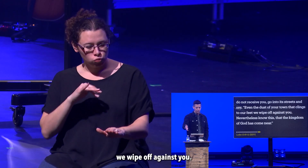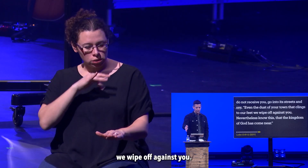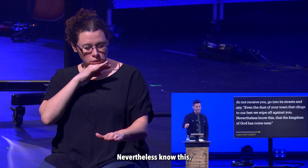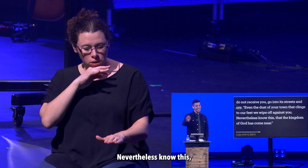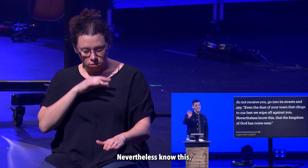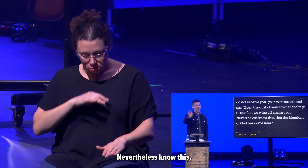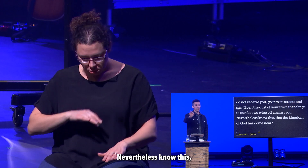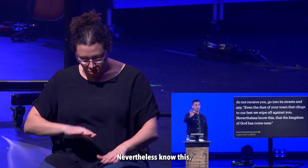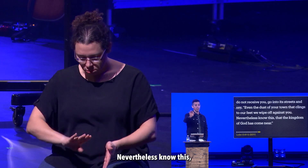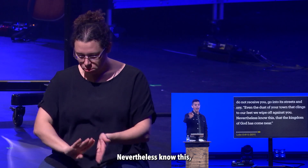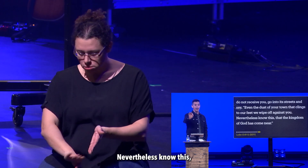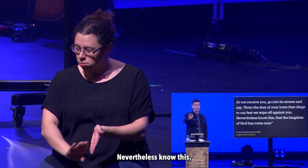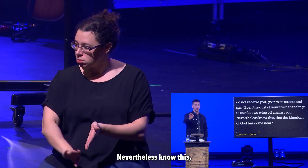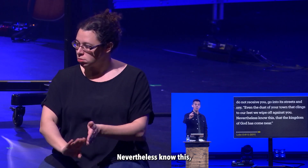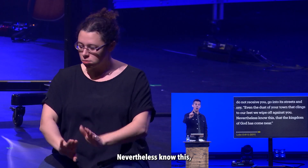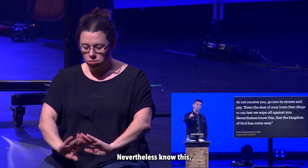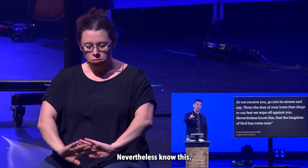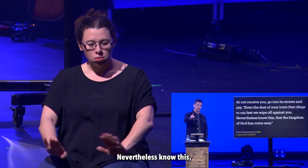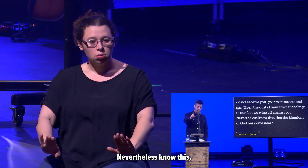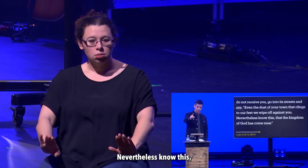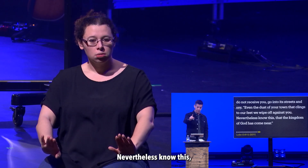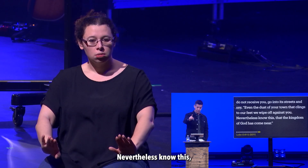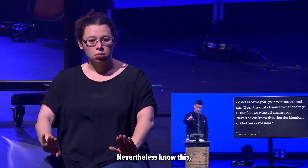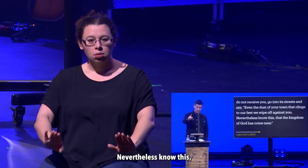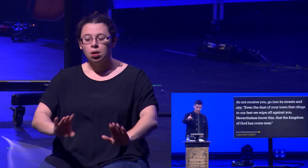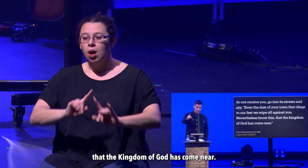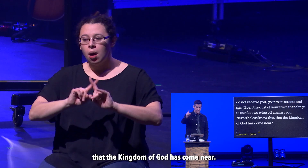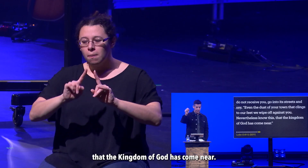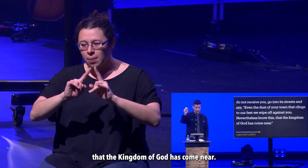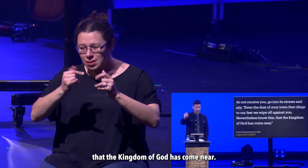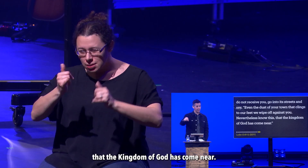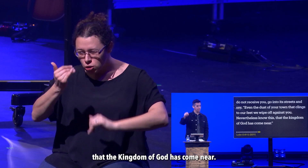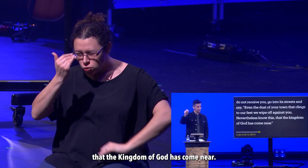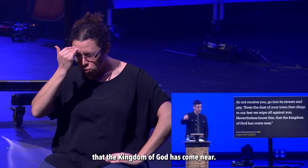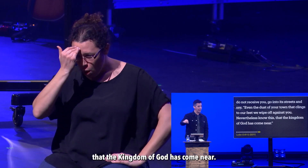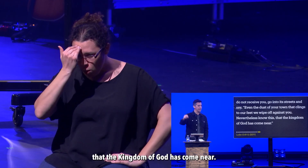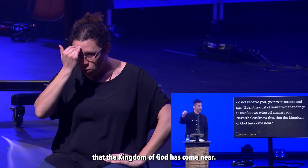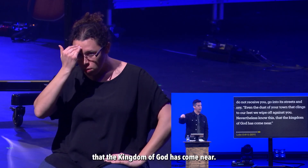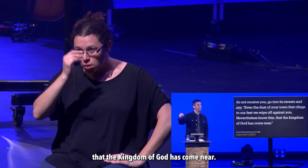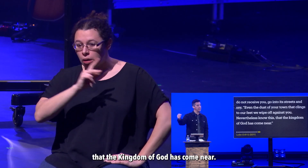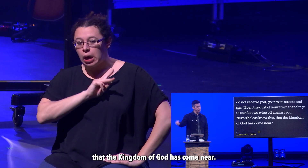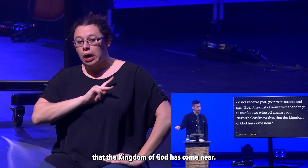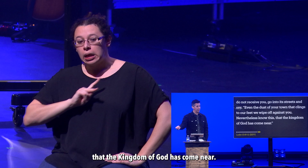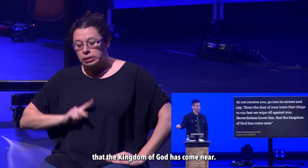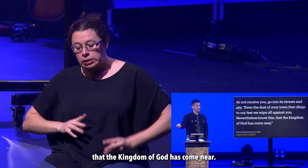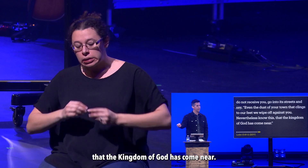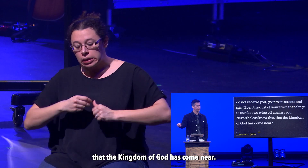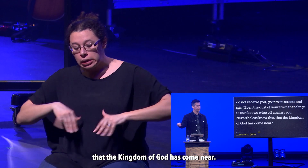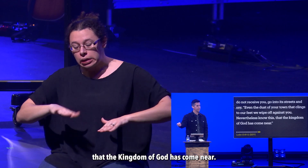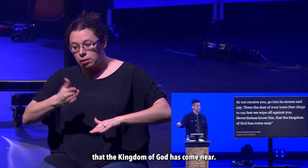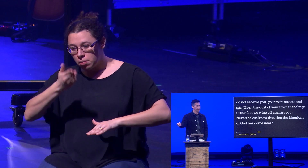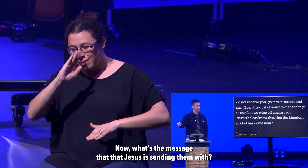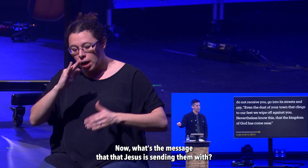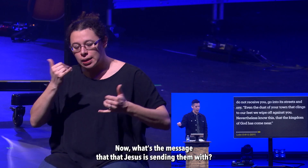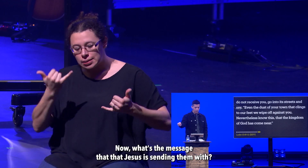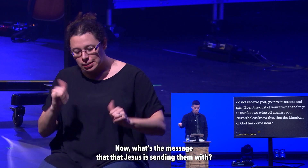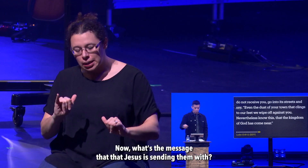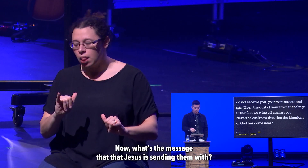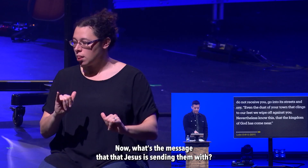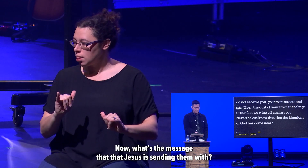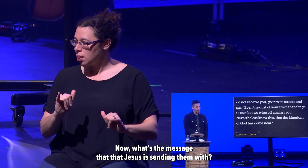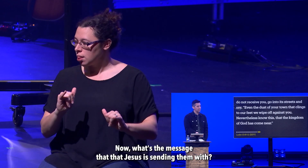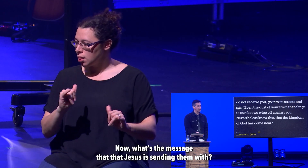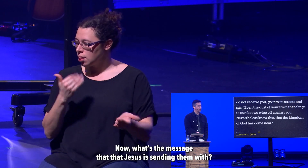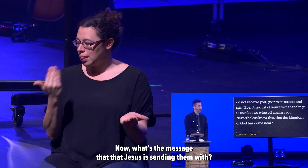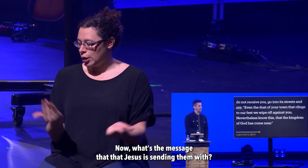you. Nevertheless, know this, that the kingdom of God has come near. Now,